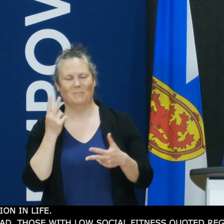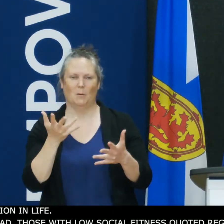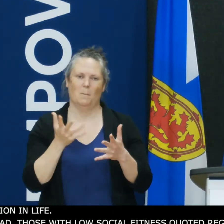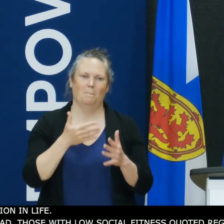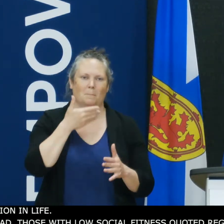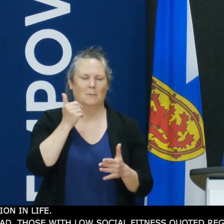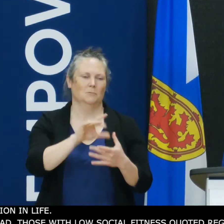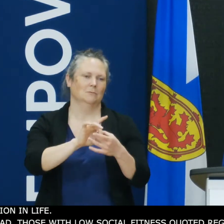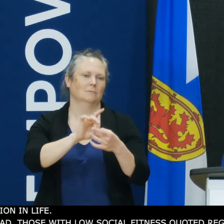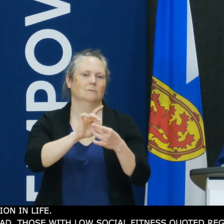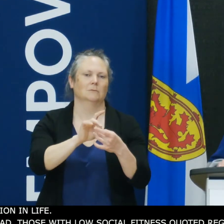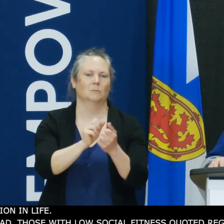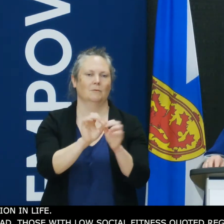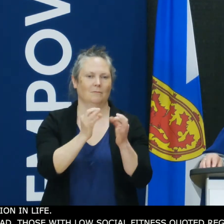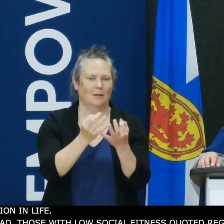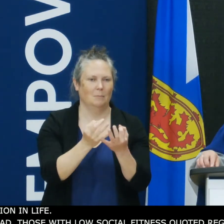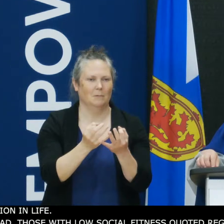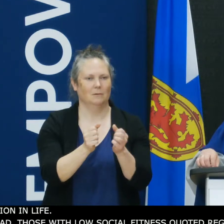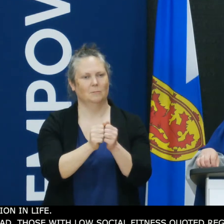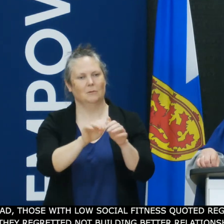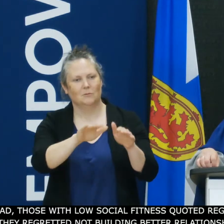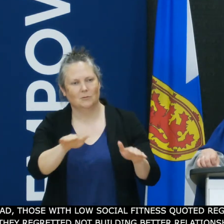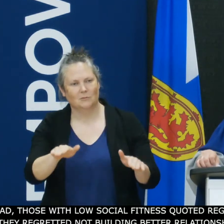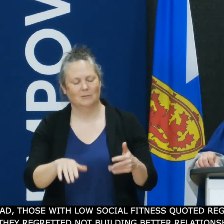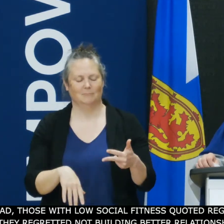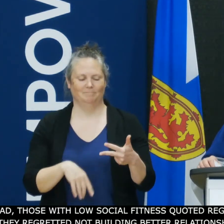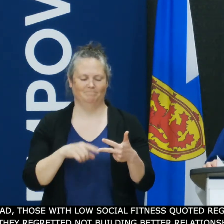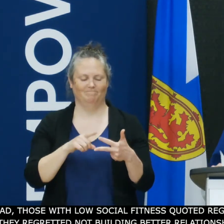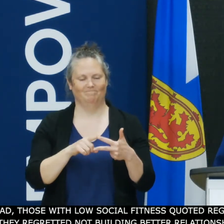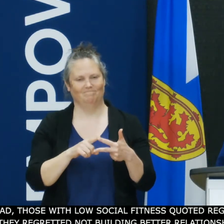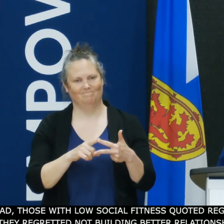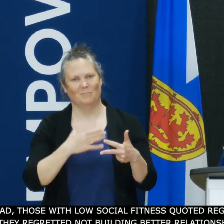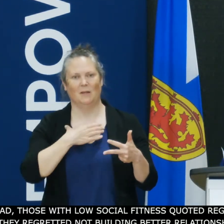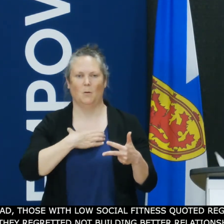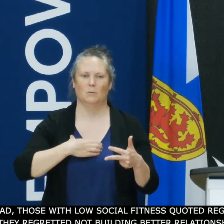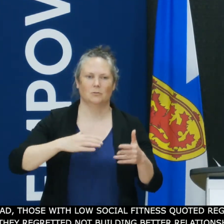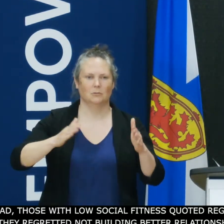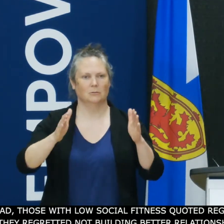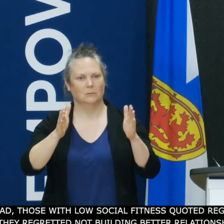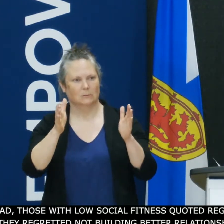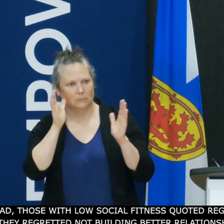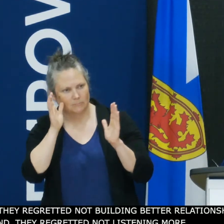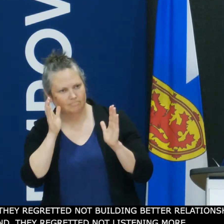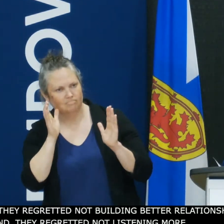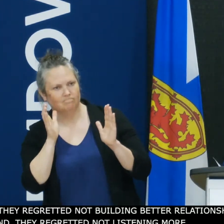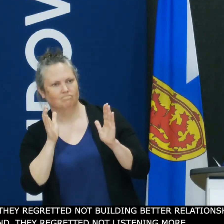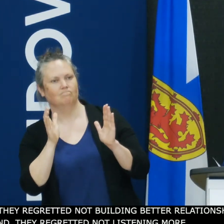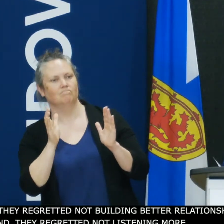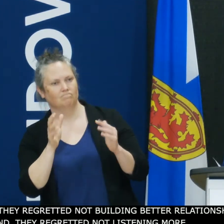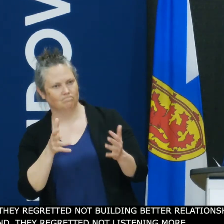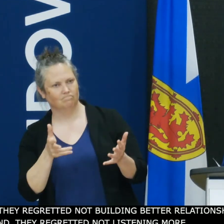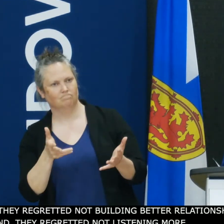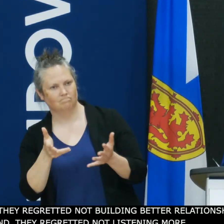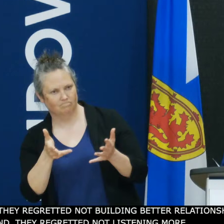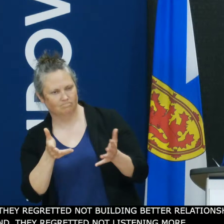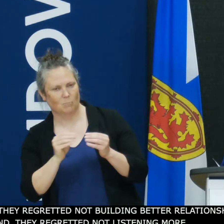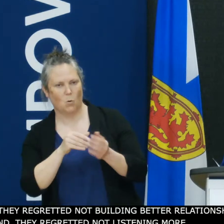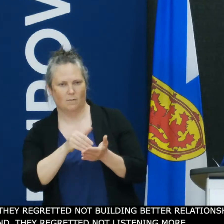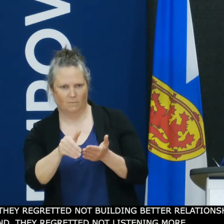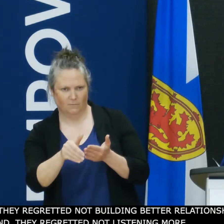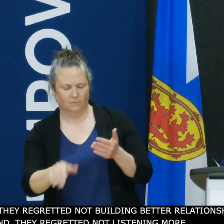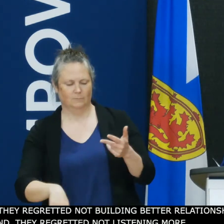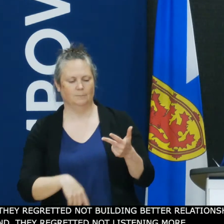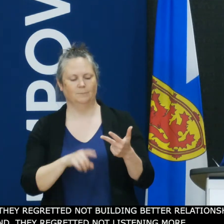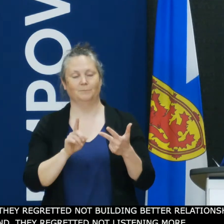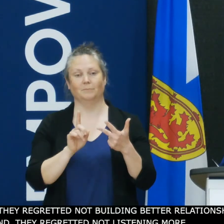children. 2nd, they regretted not listening more. And 3rd, which was an interesting one, they